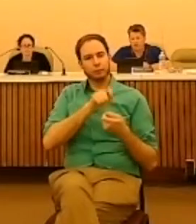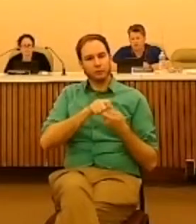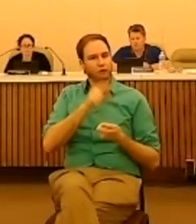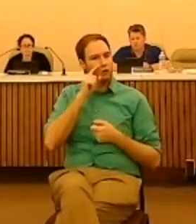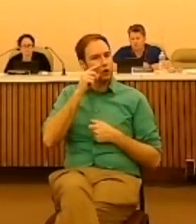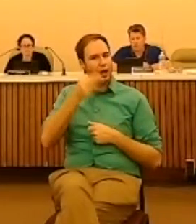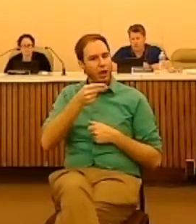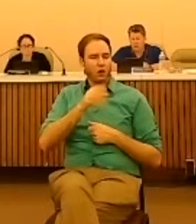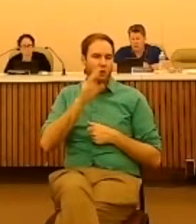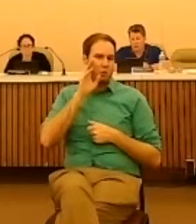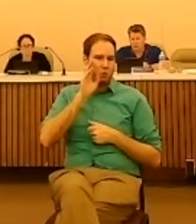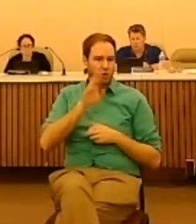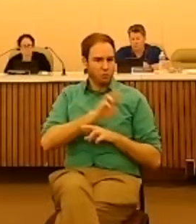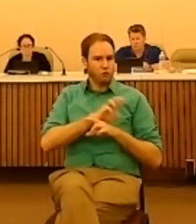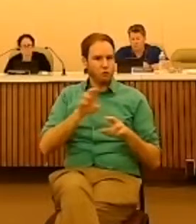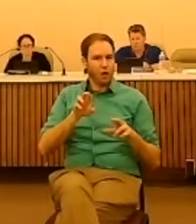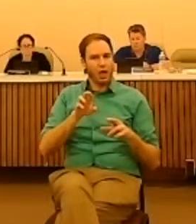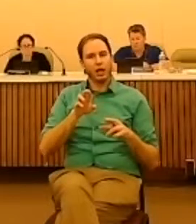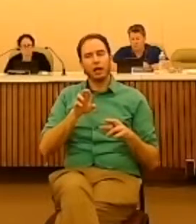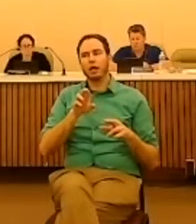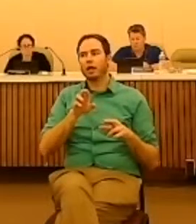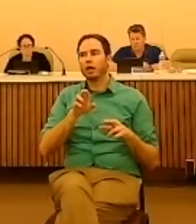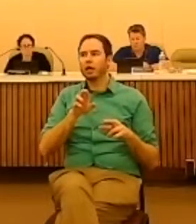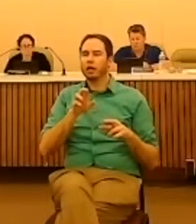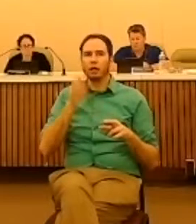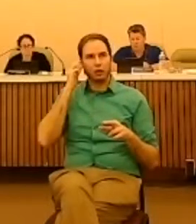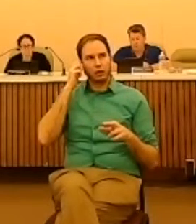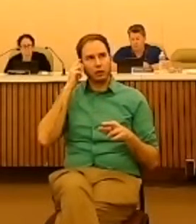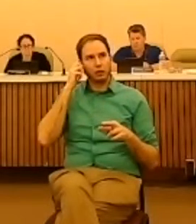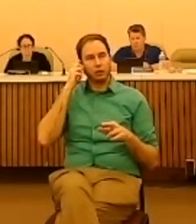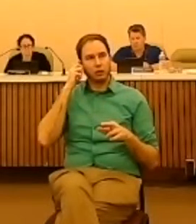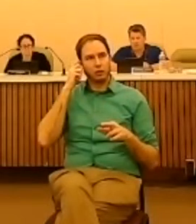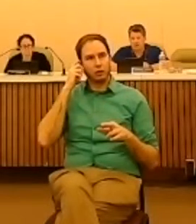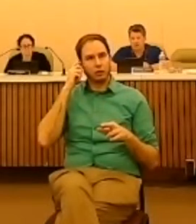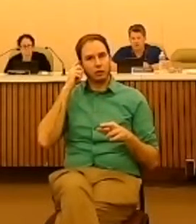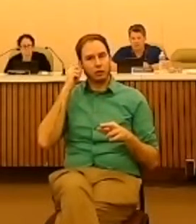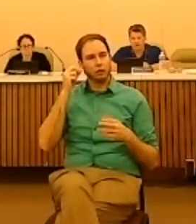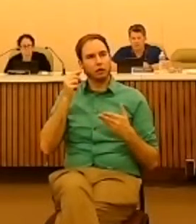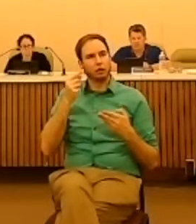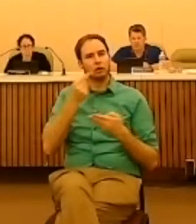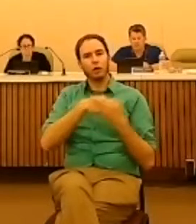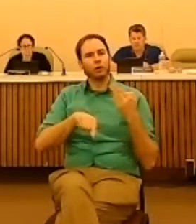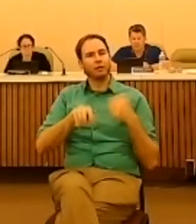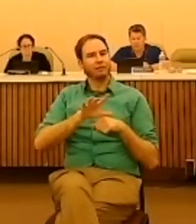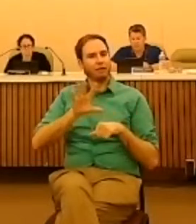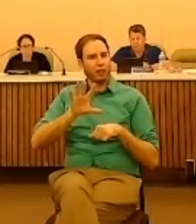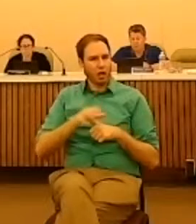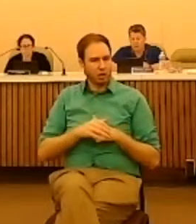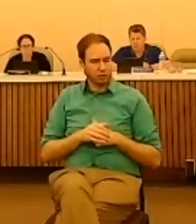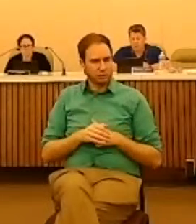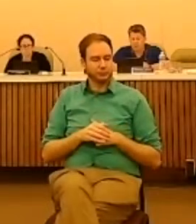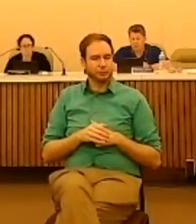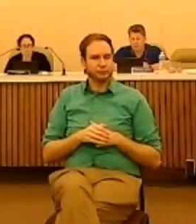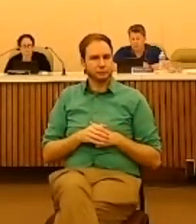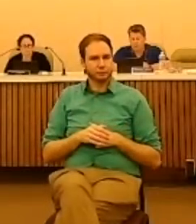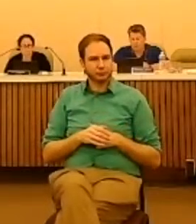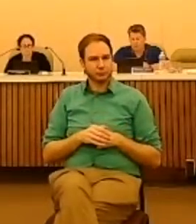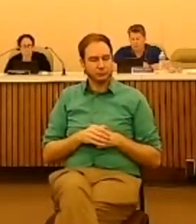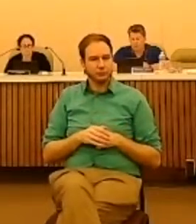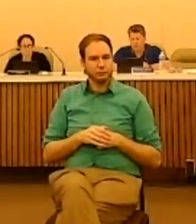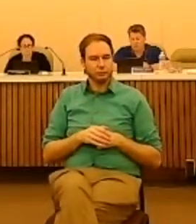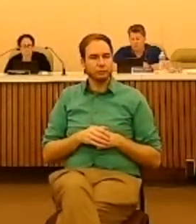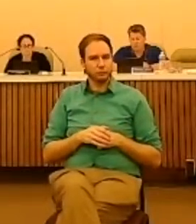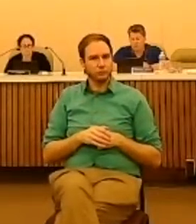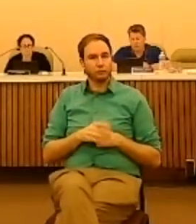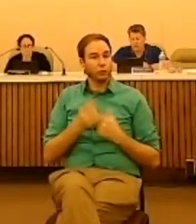it done on or before a week from today at 5 p.m. And then